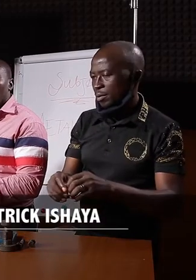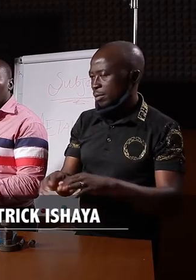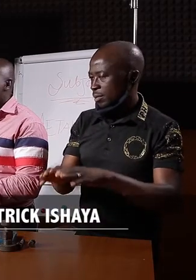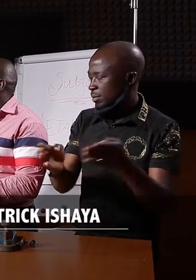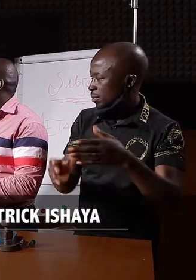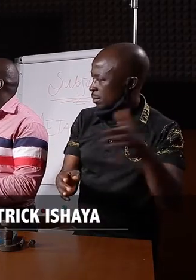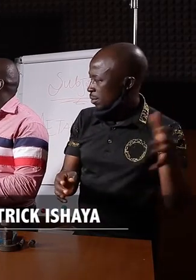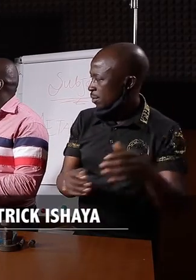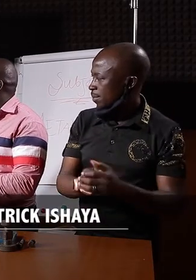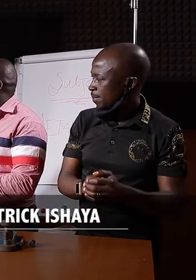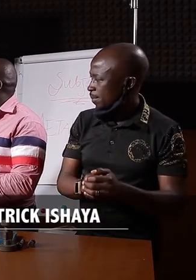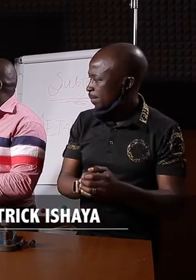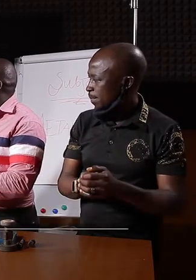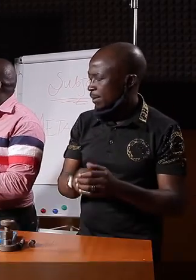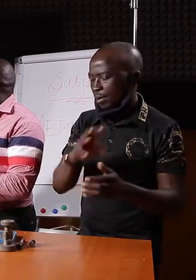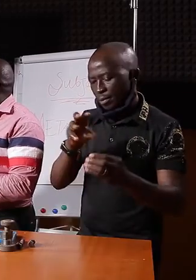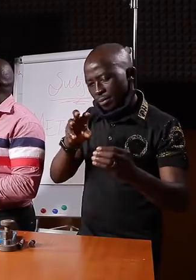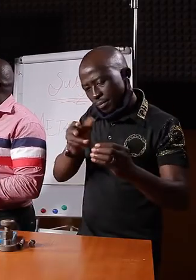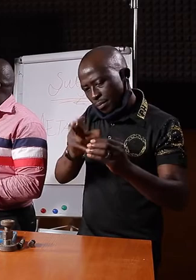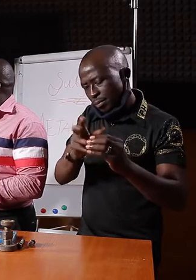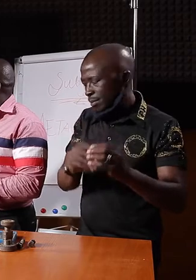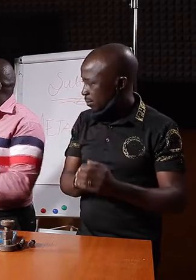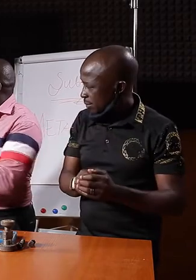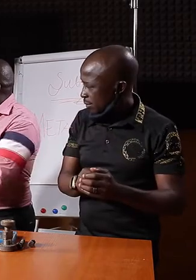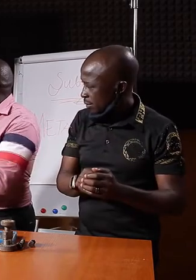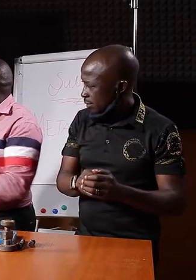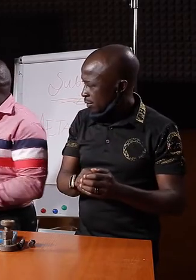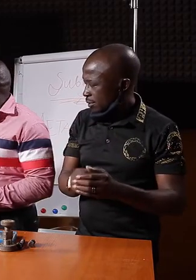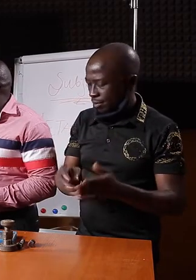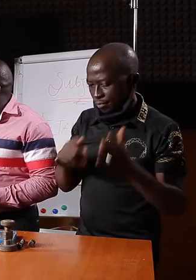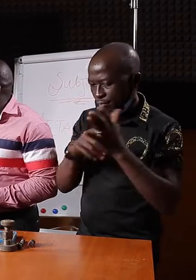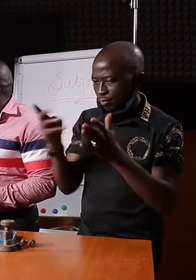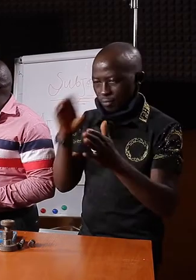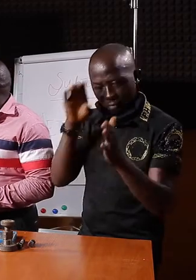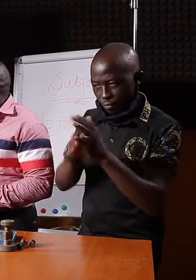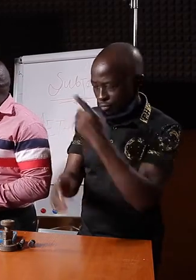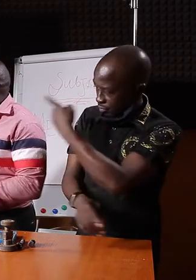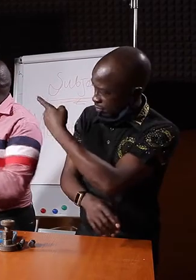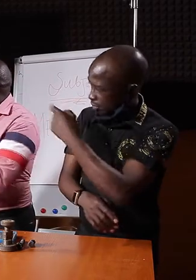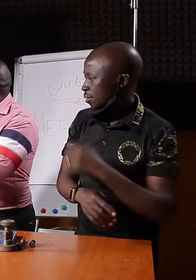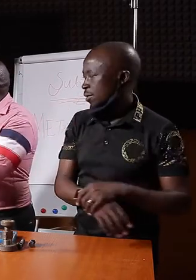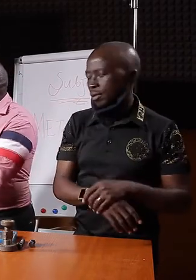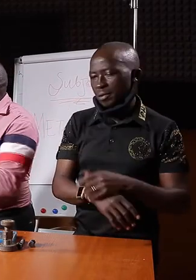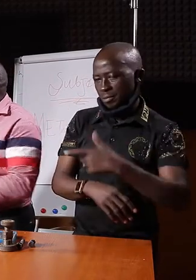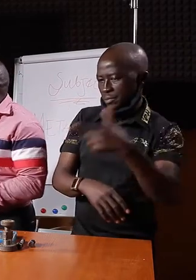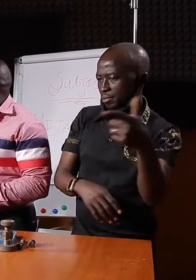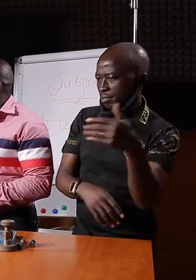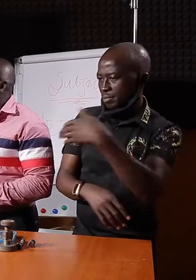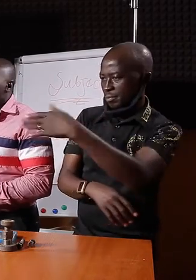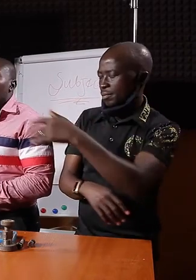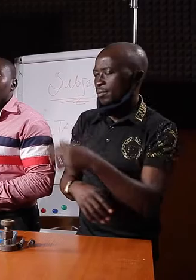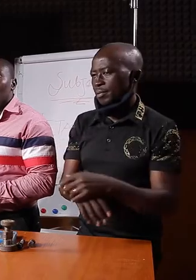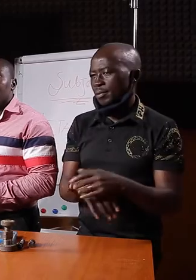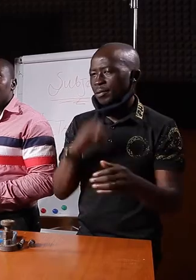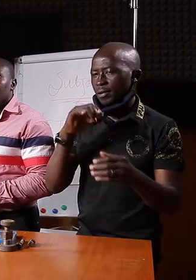The bolt and nut are displayed on the board. The one at the left side